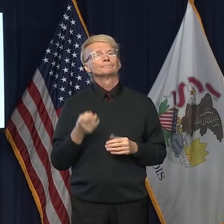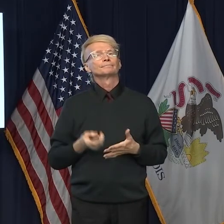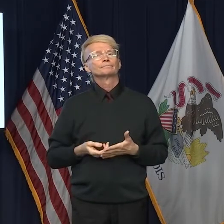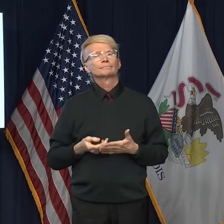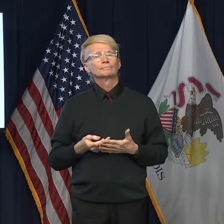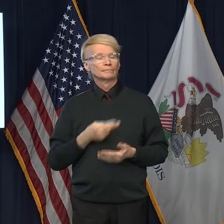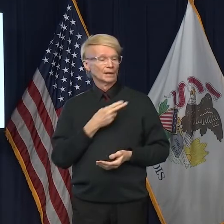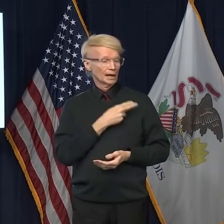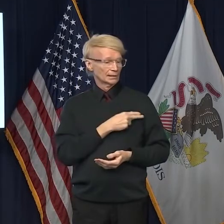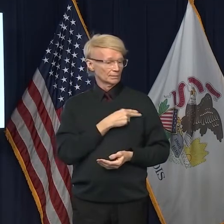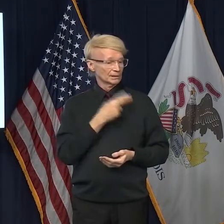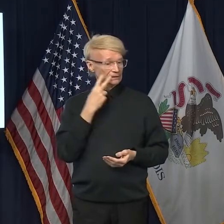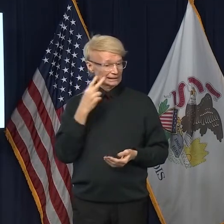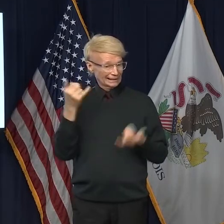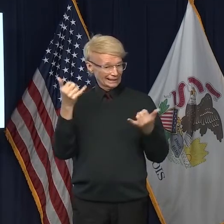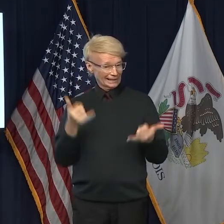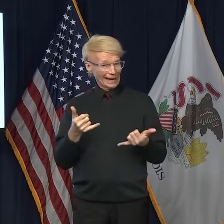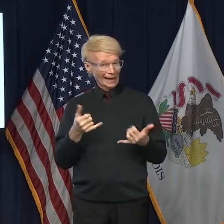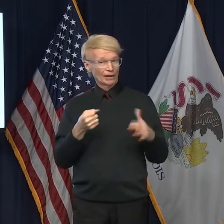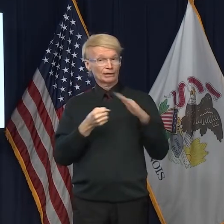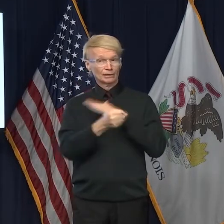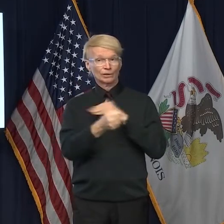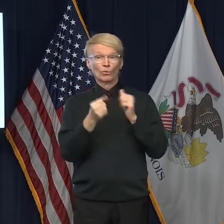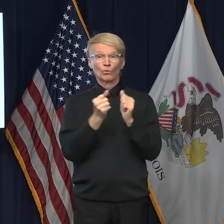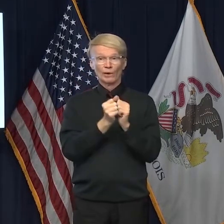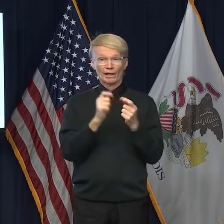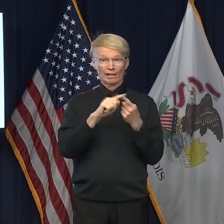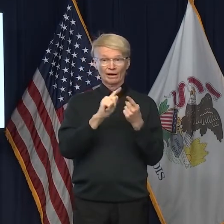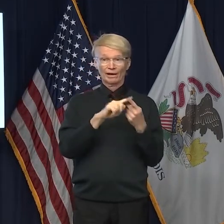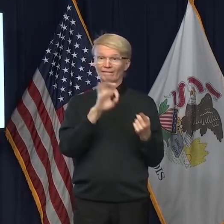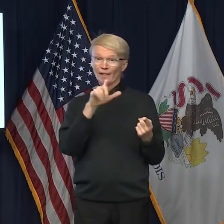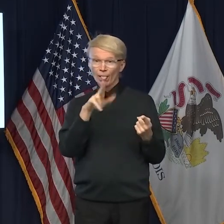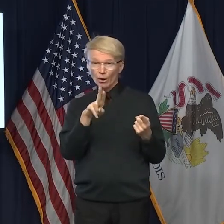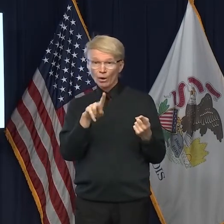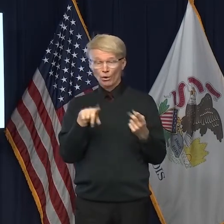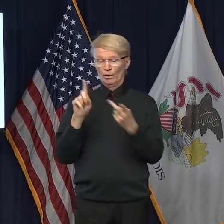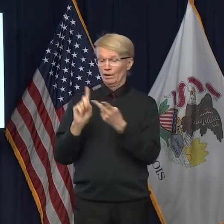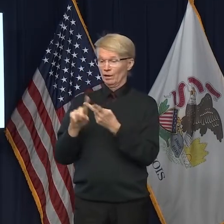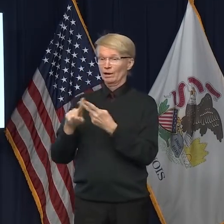flu and COVID-19? And if so, how are doctors treating those patients?